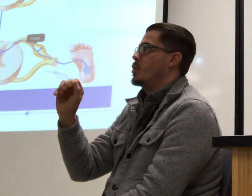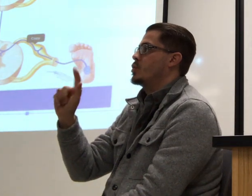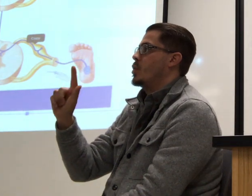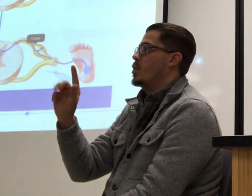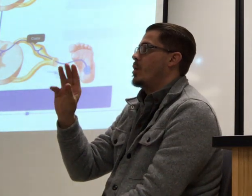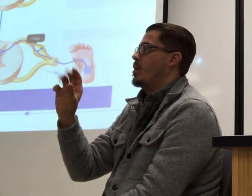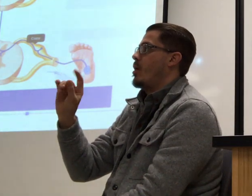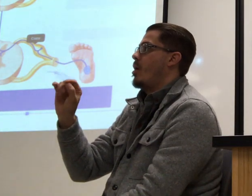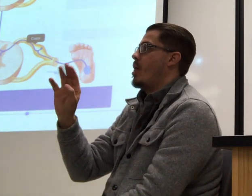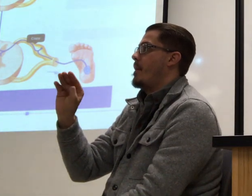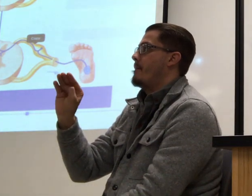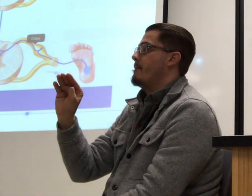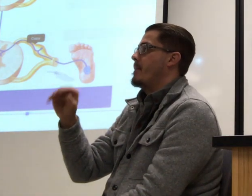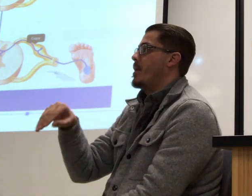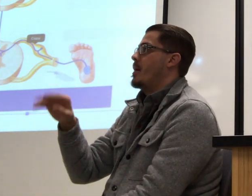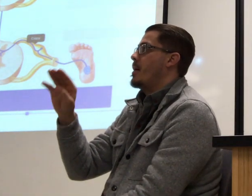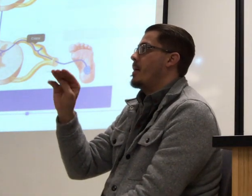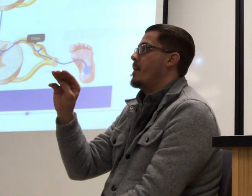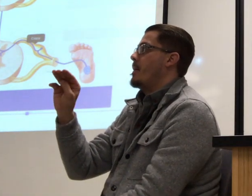Medial